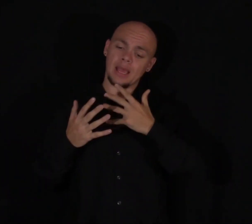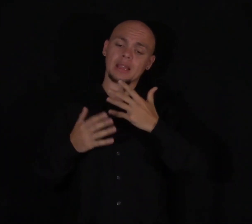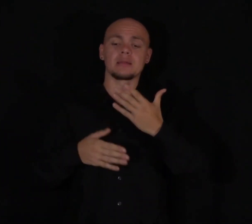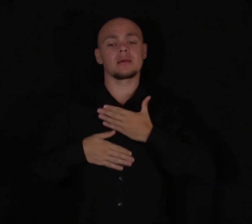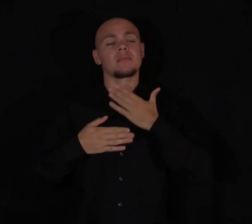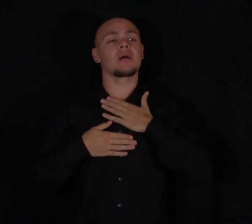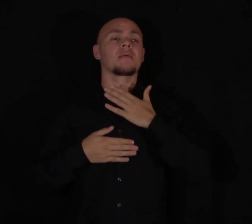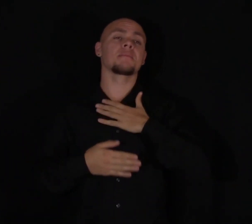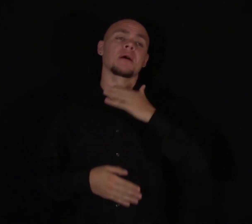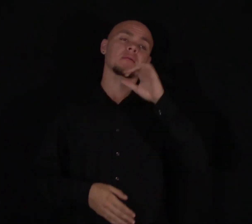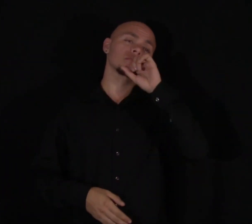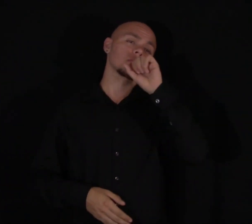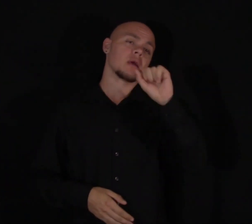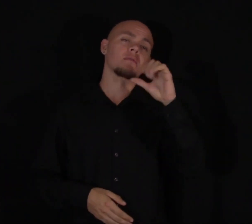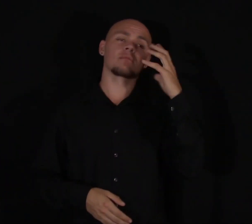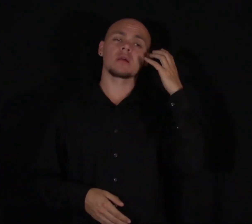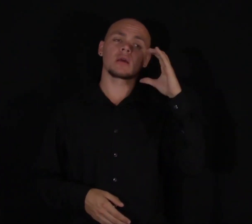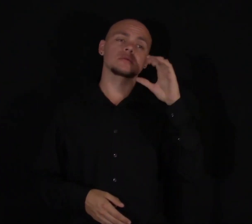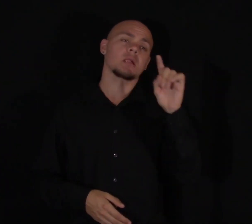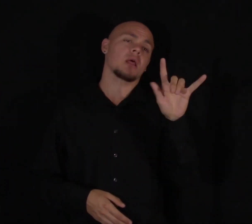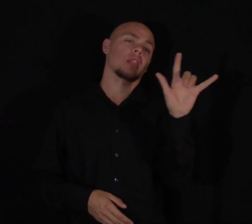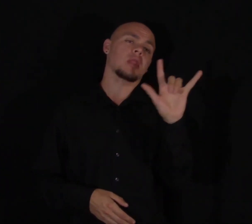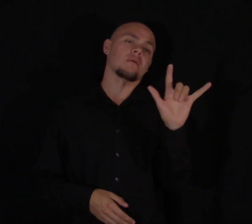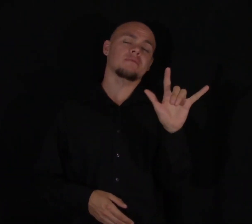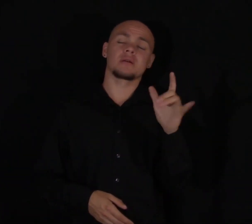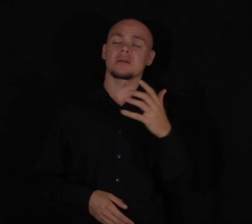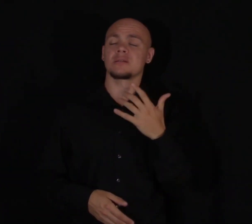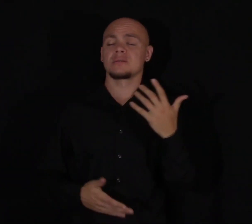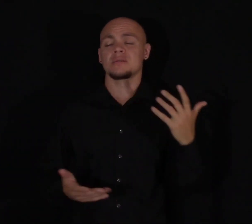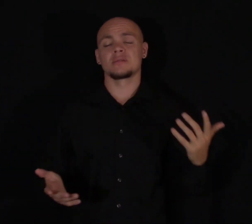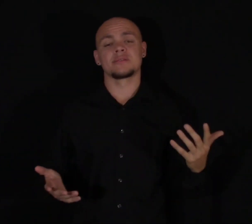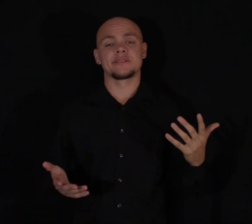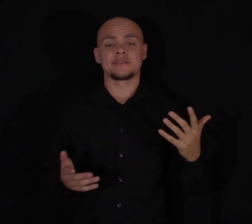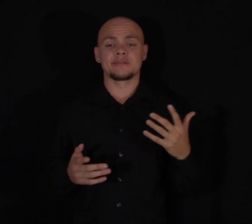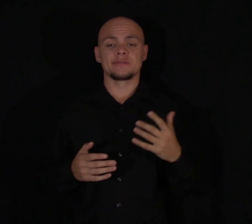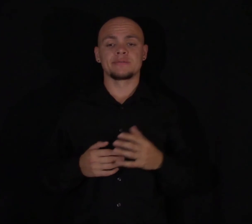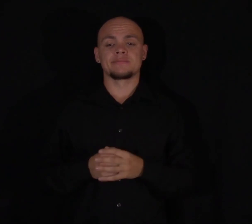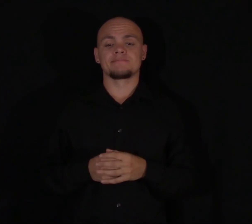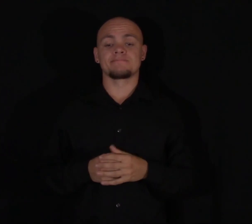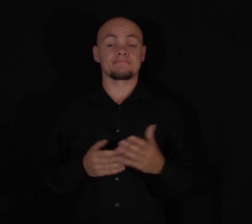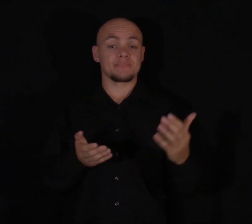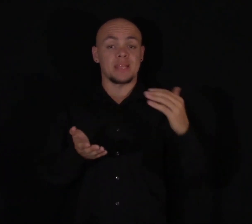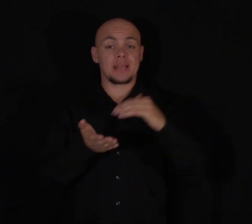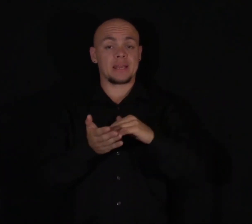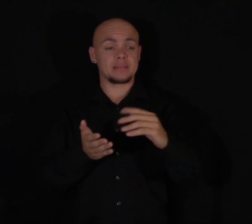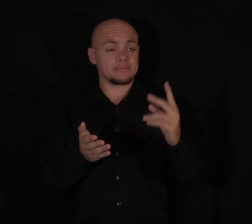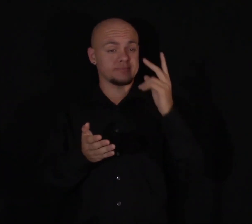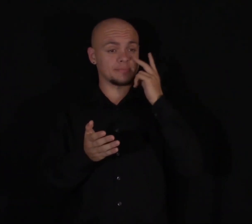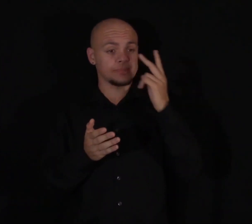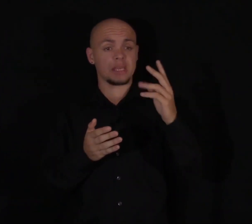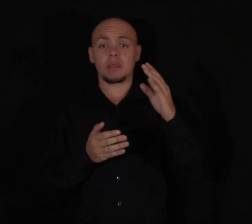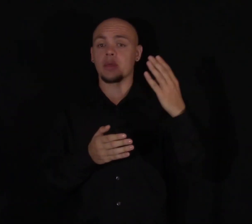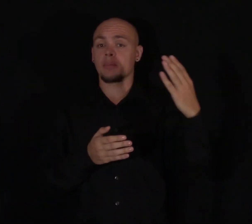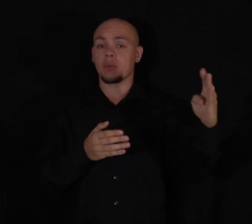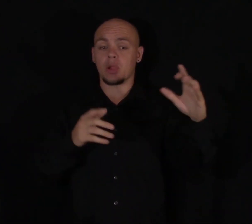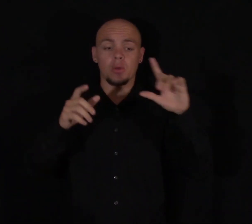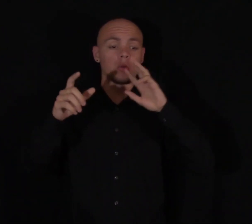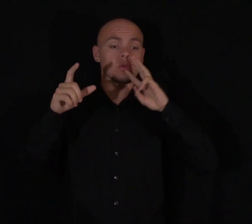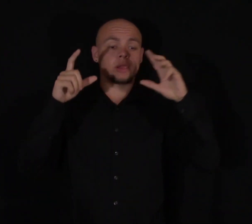cousin, or longed with a devouring maladie du pays to see once more the blue lake and rapid Rhone that had been so dear